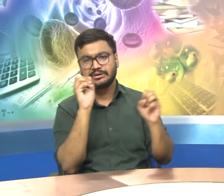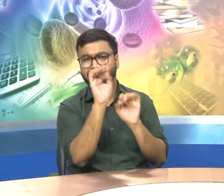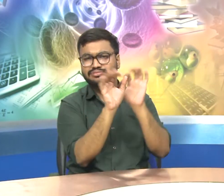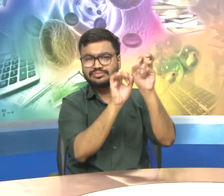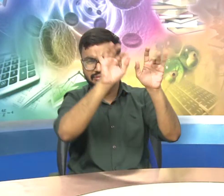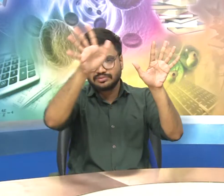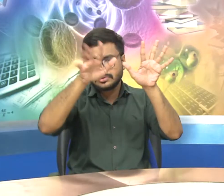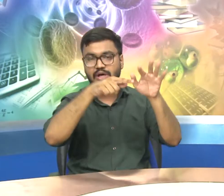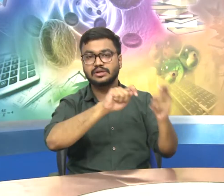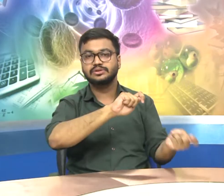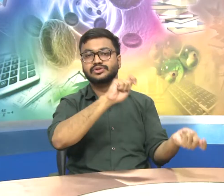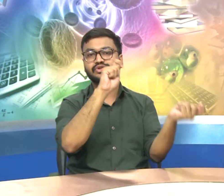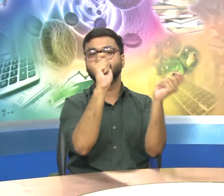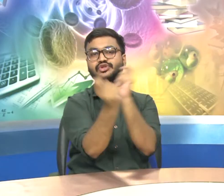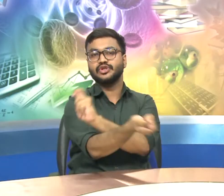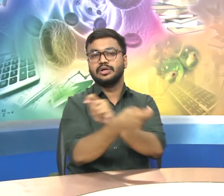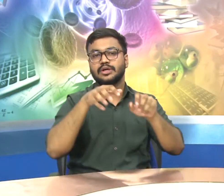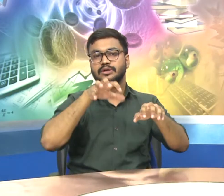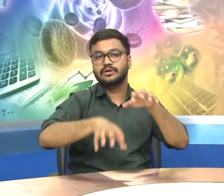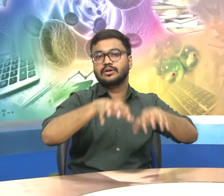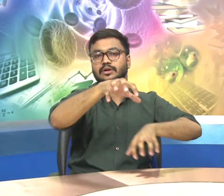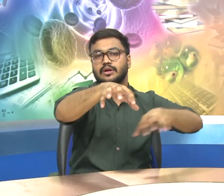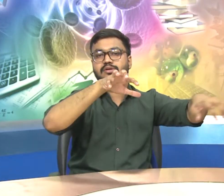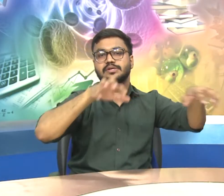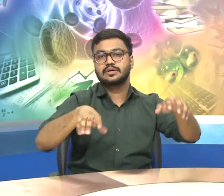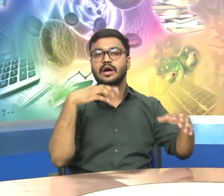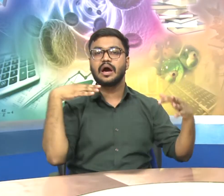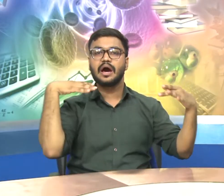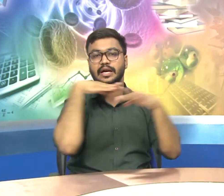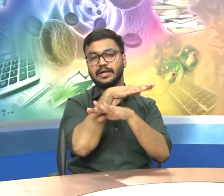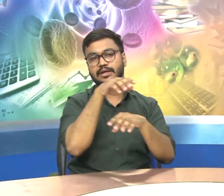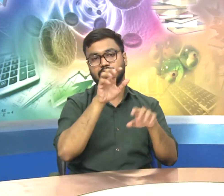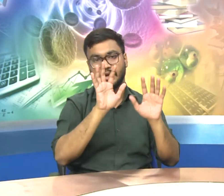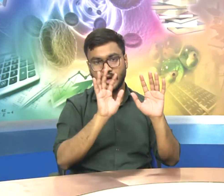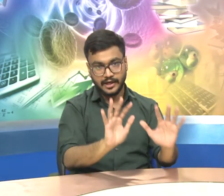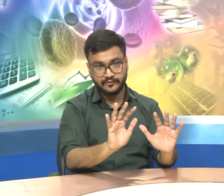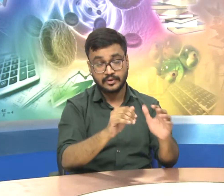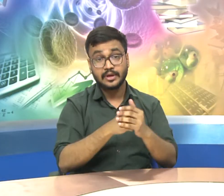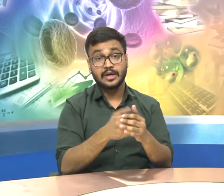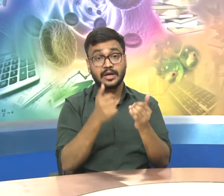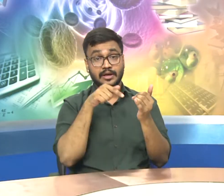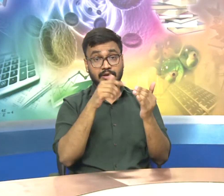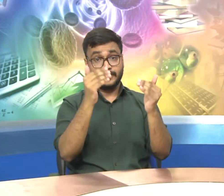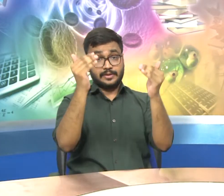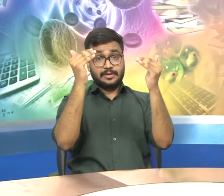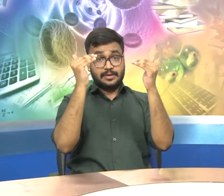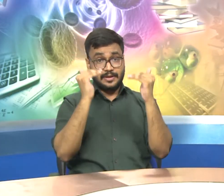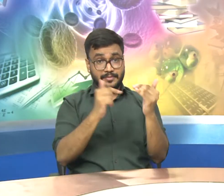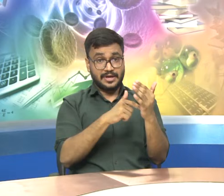Dark moths become better adapted after pollution.